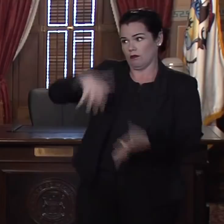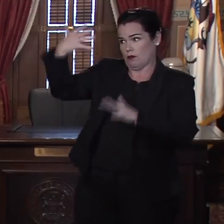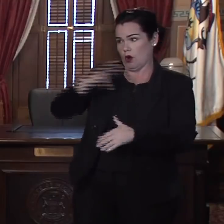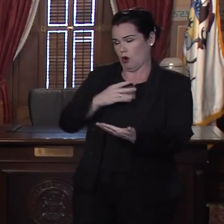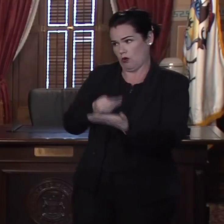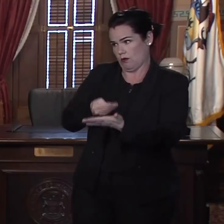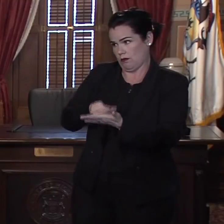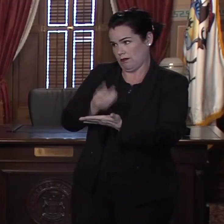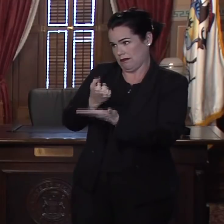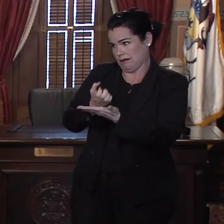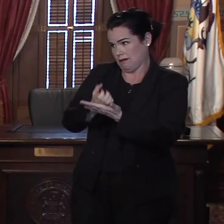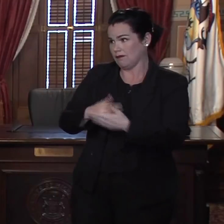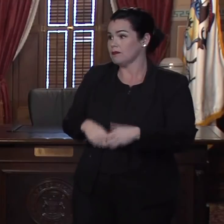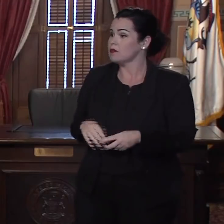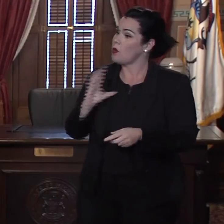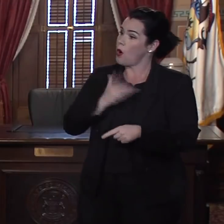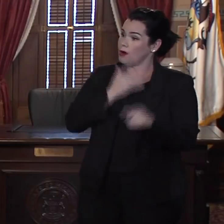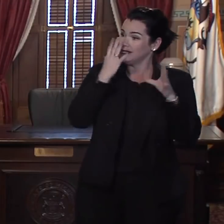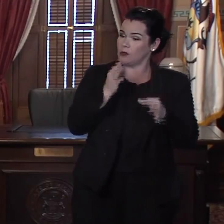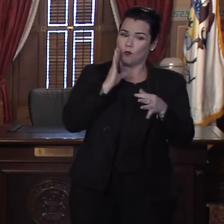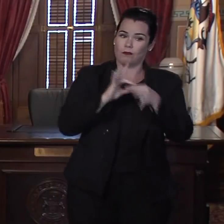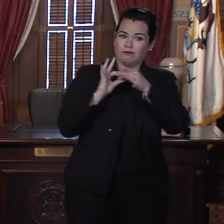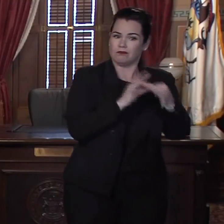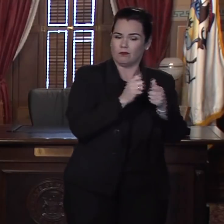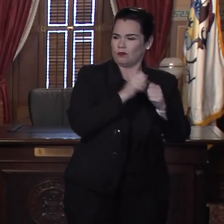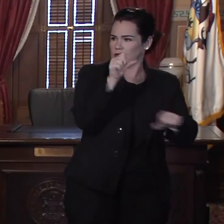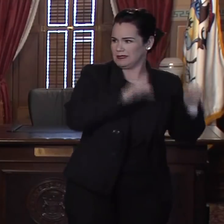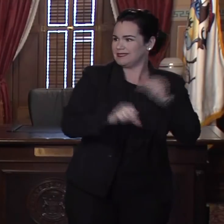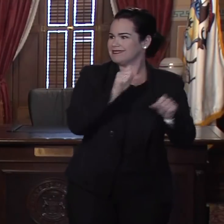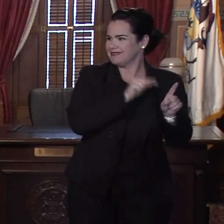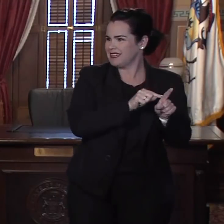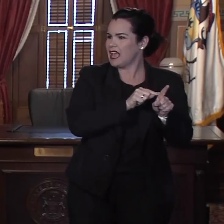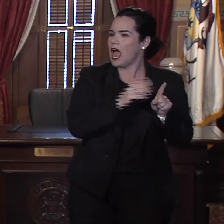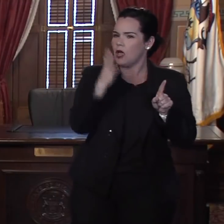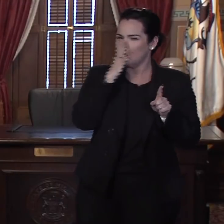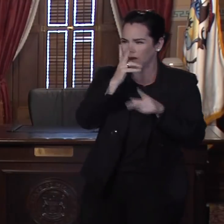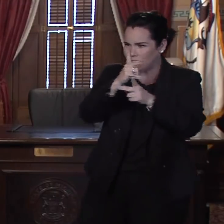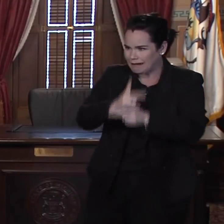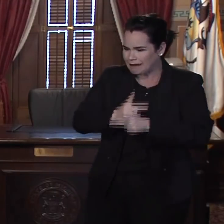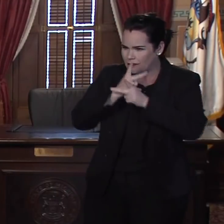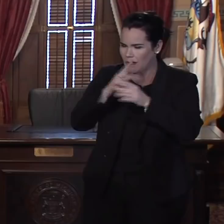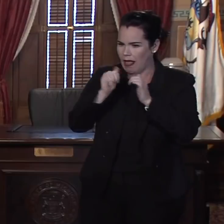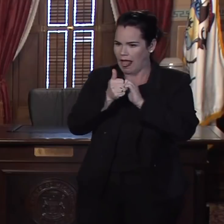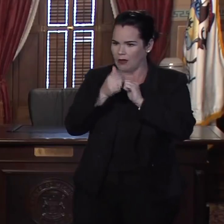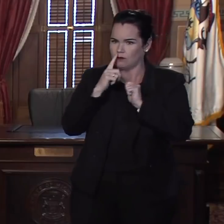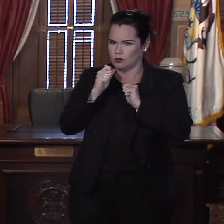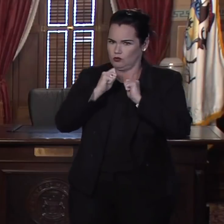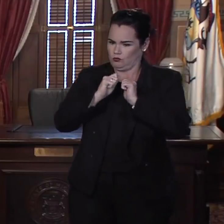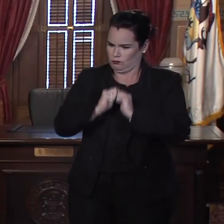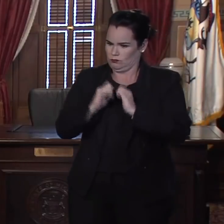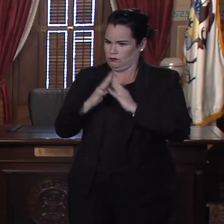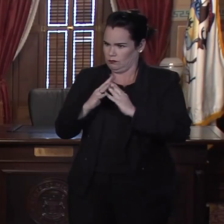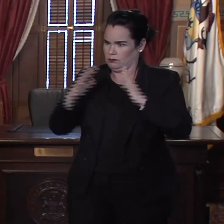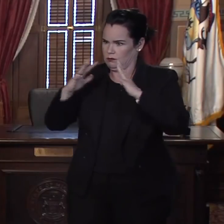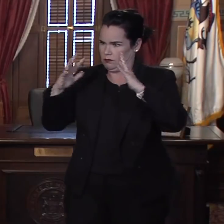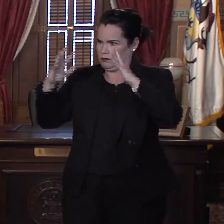science and having a real strategic phase-in of our economy when it's appropriate and safe to do